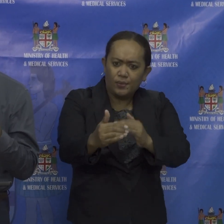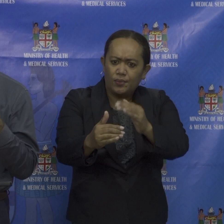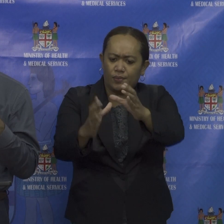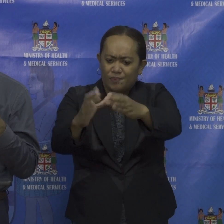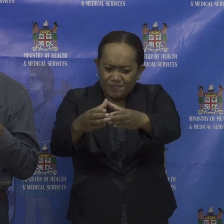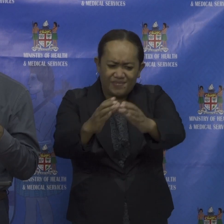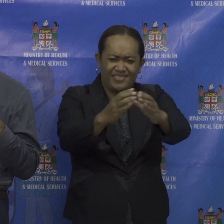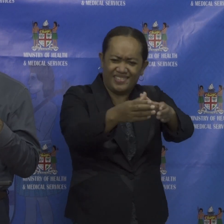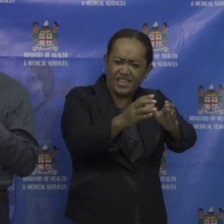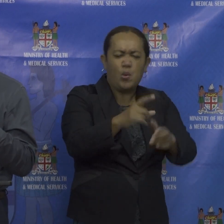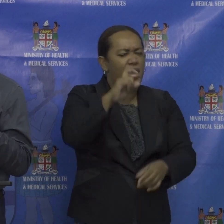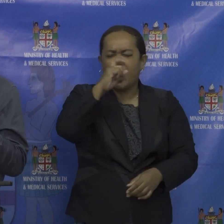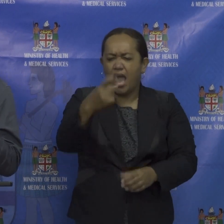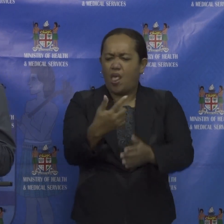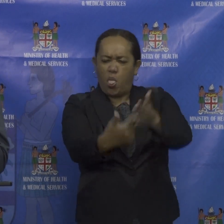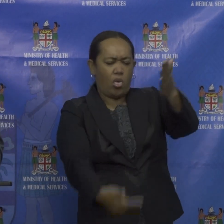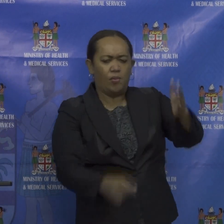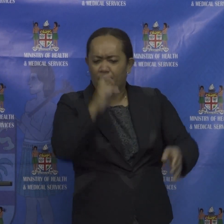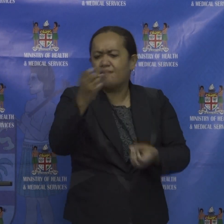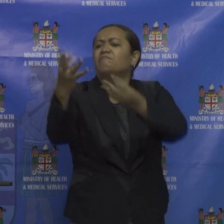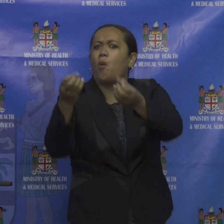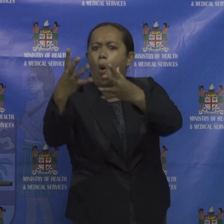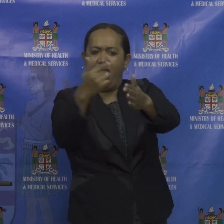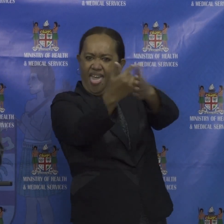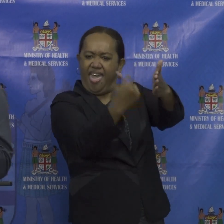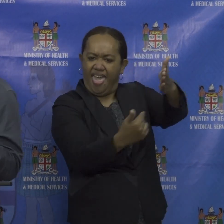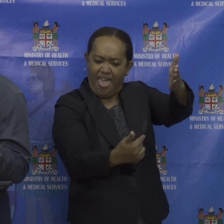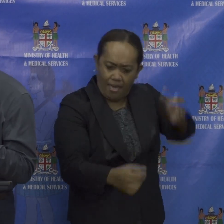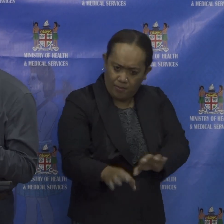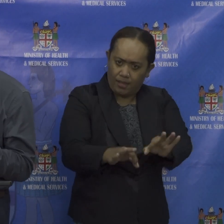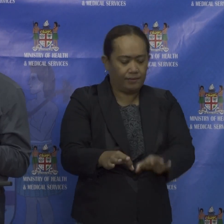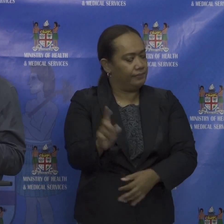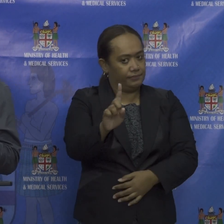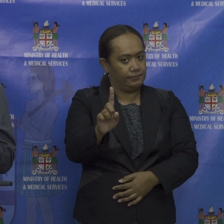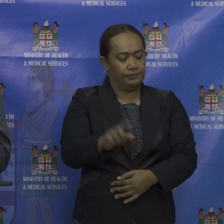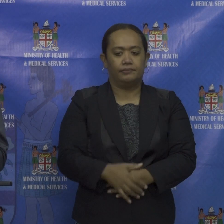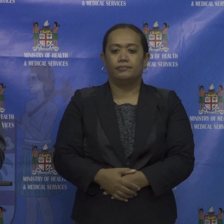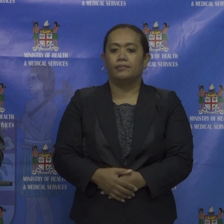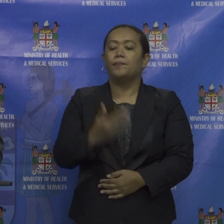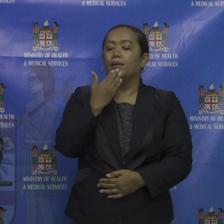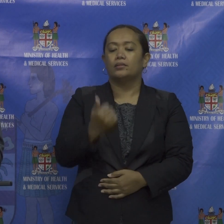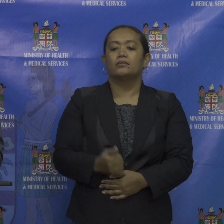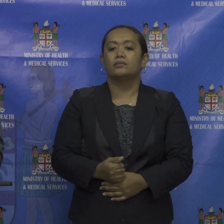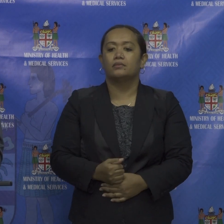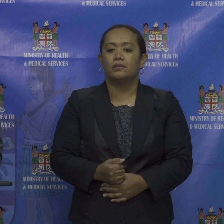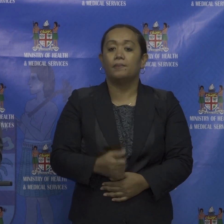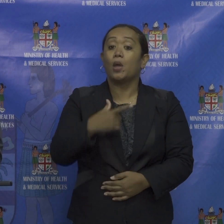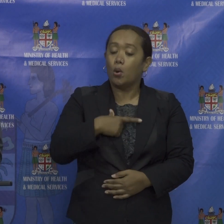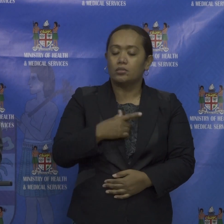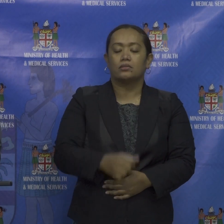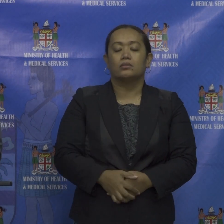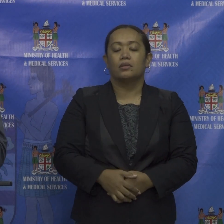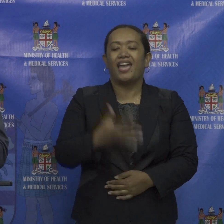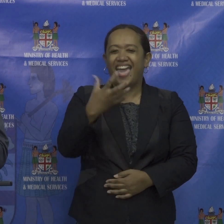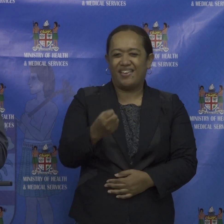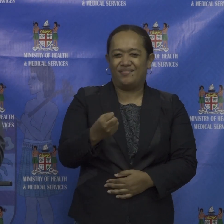Trying to detail out all these plans would be quite a difficult discussion because it does require a number of